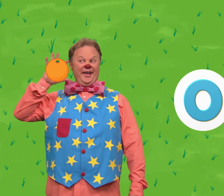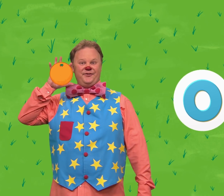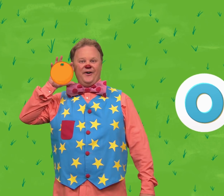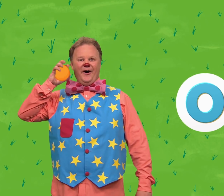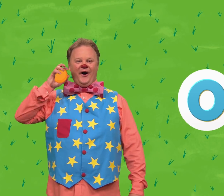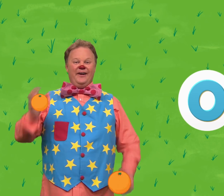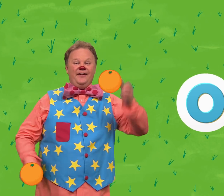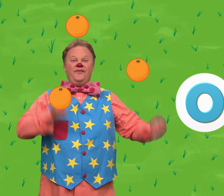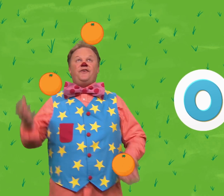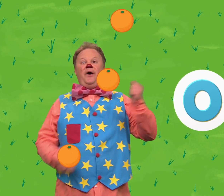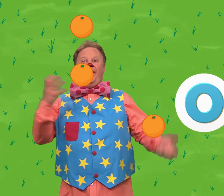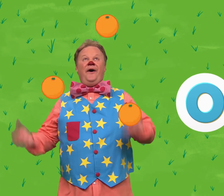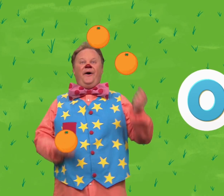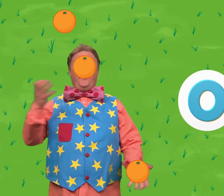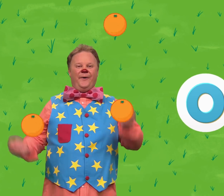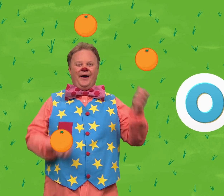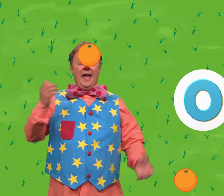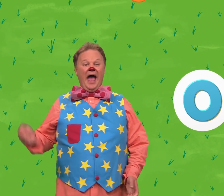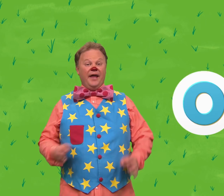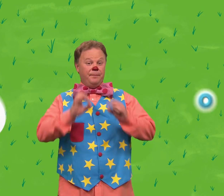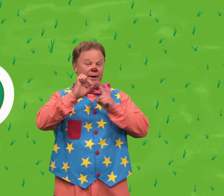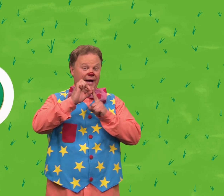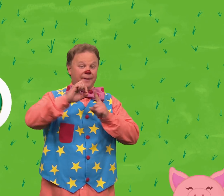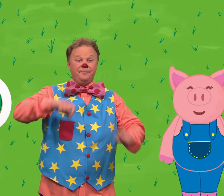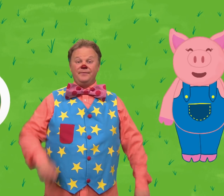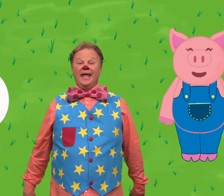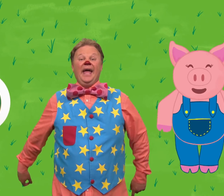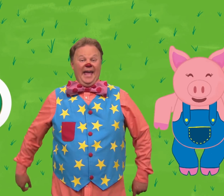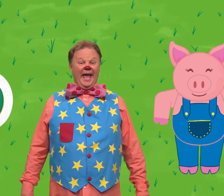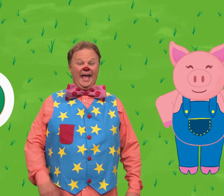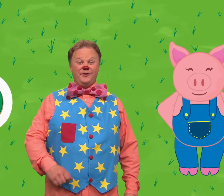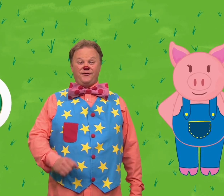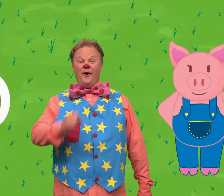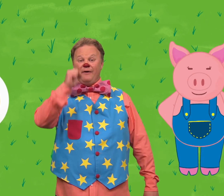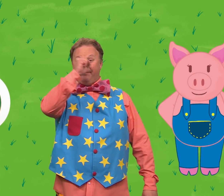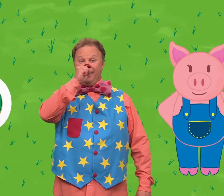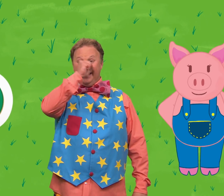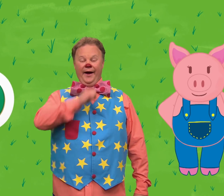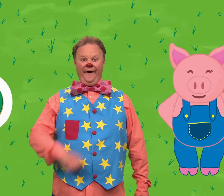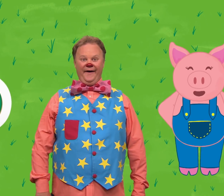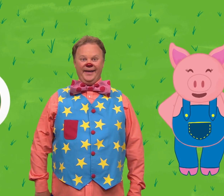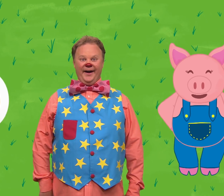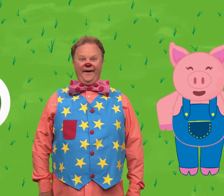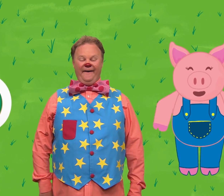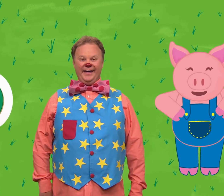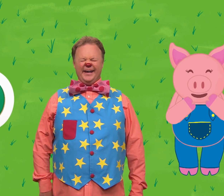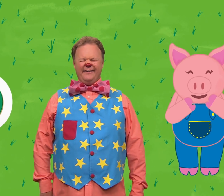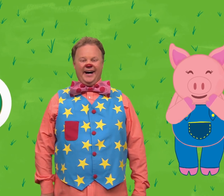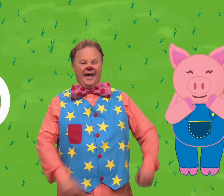Is for orange. Woohoo! And P is for a pig. Oink, oink.